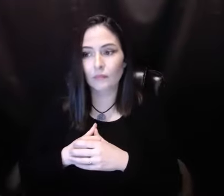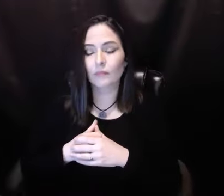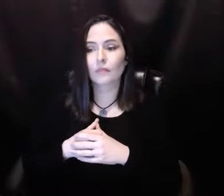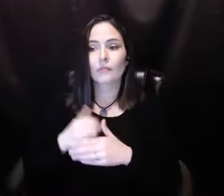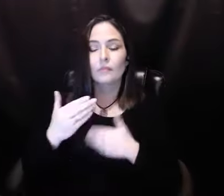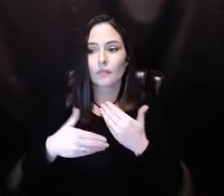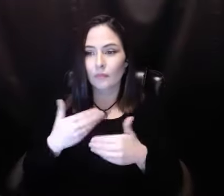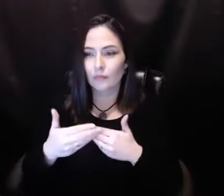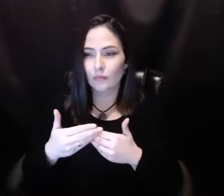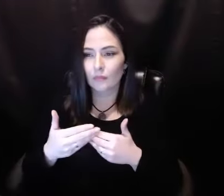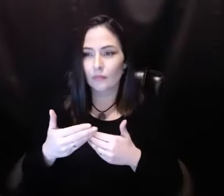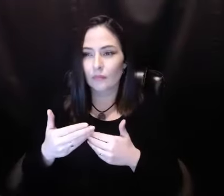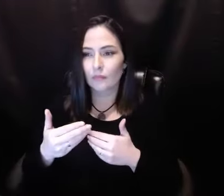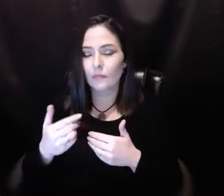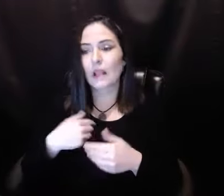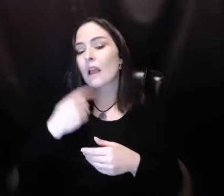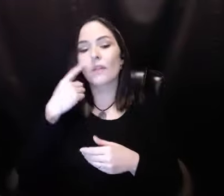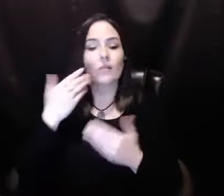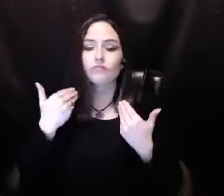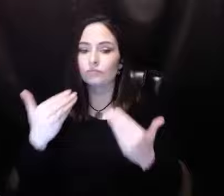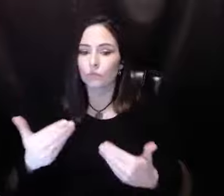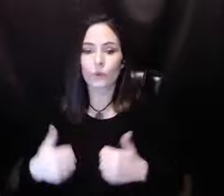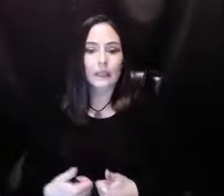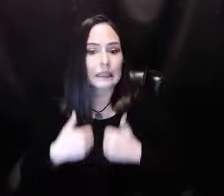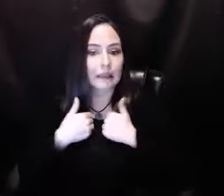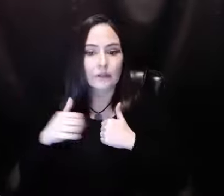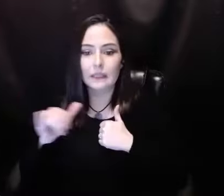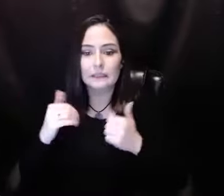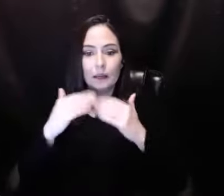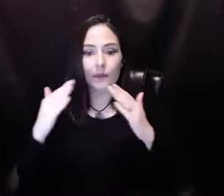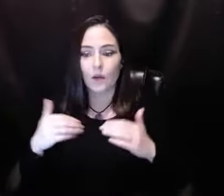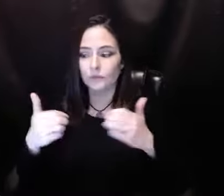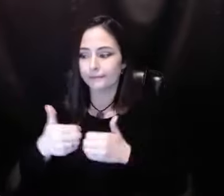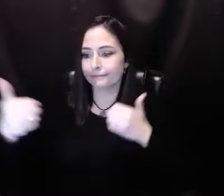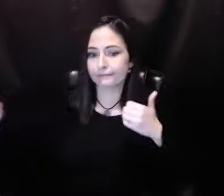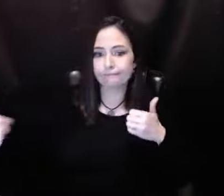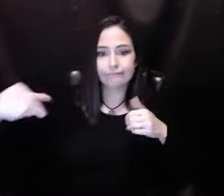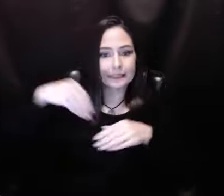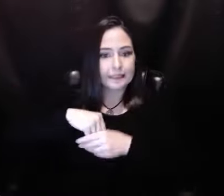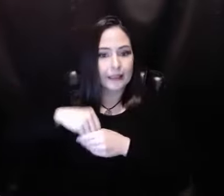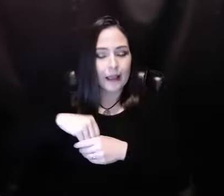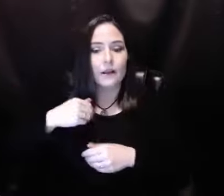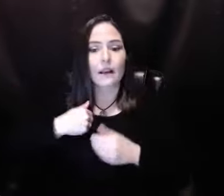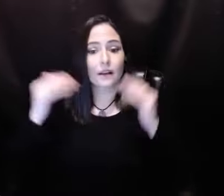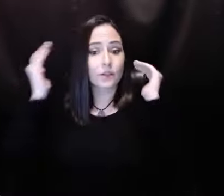then we're going to live like one house, everybody on their own side of the house. We don't have children.